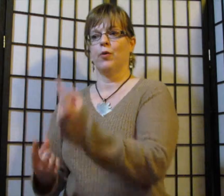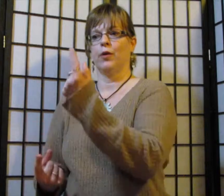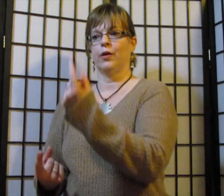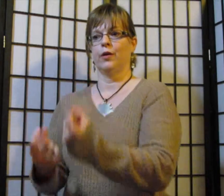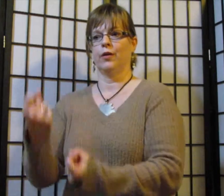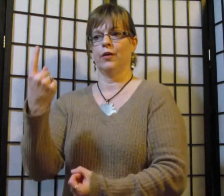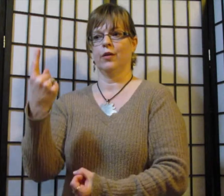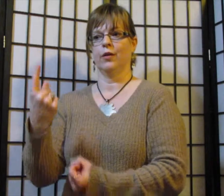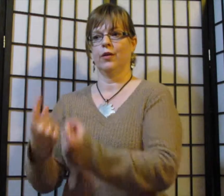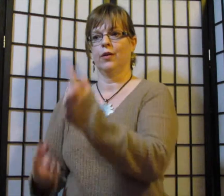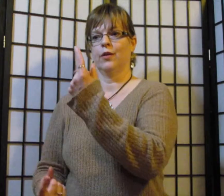Popcorn.